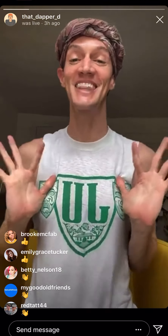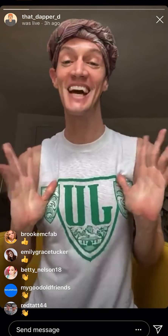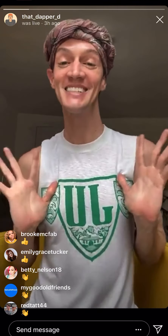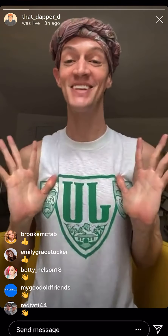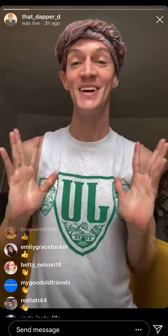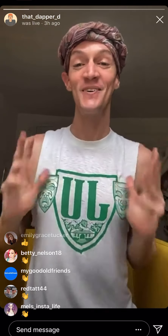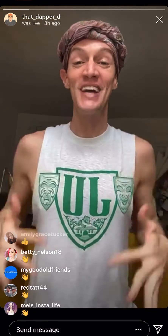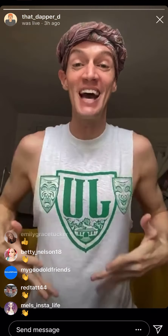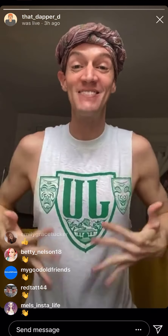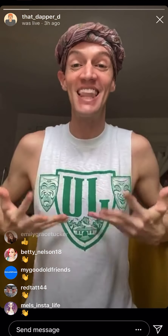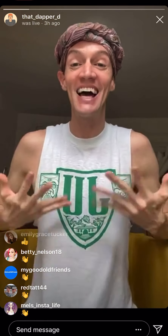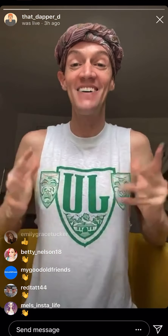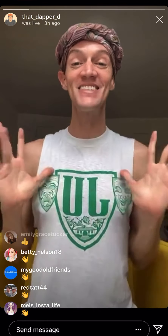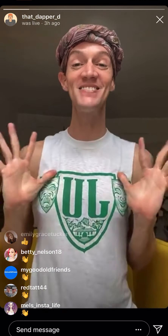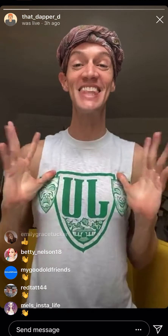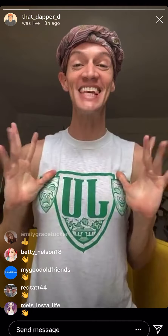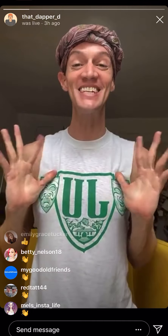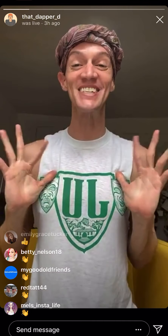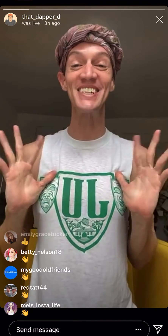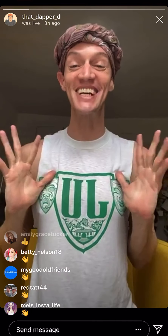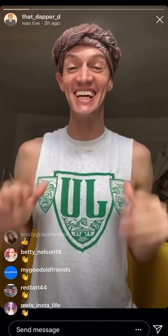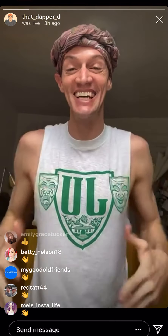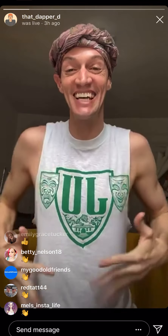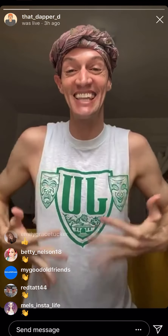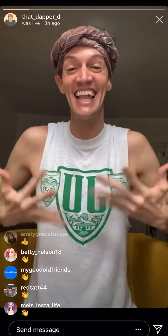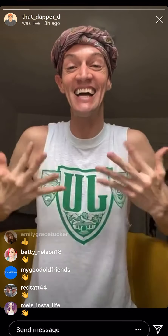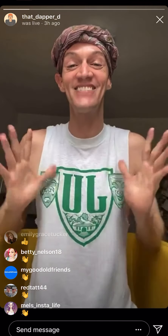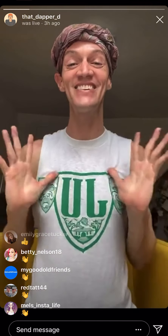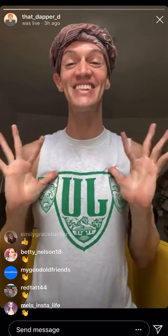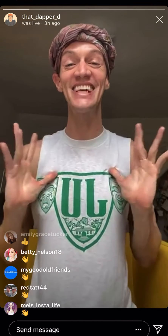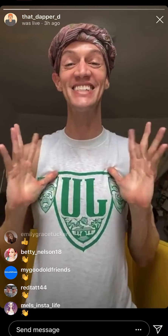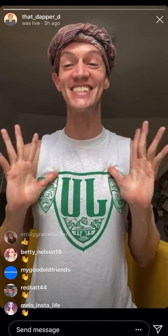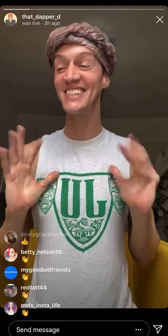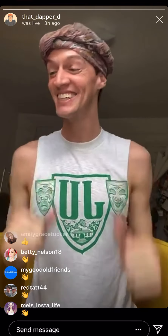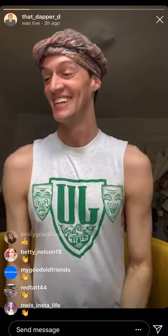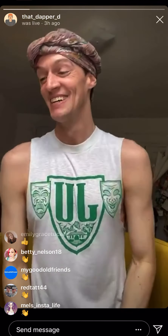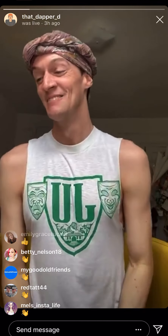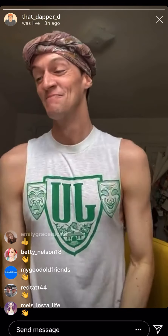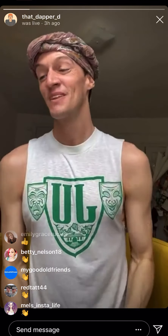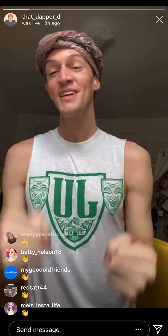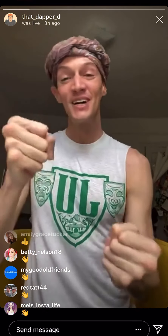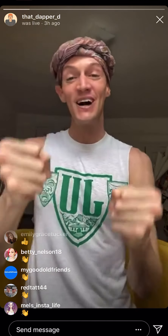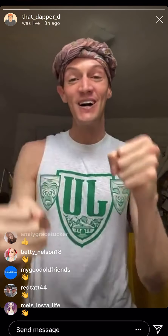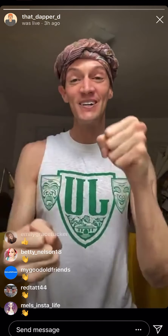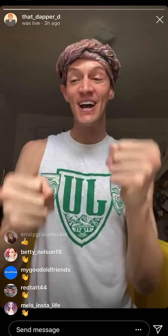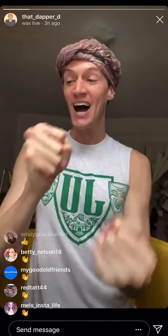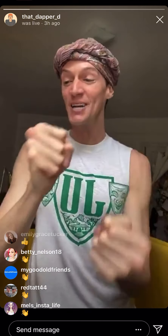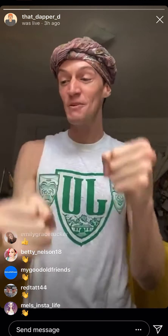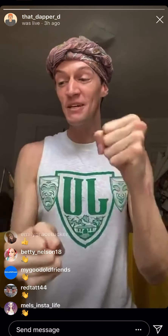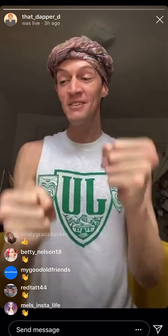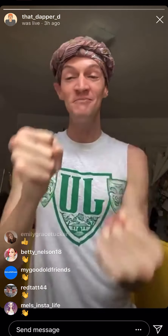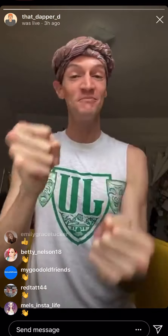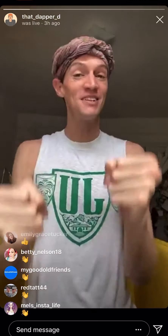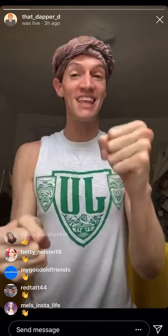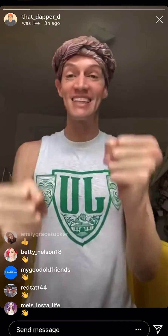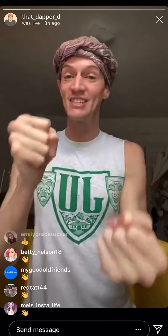we have lives of leisure life of leisure car automobile just like that steering